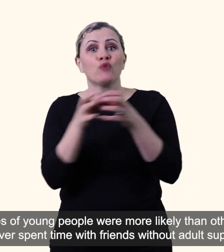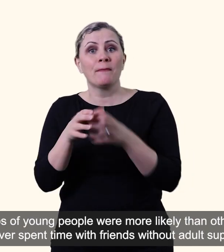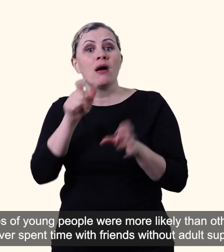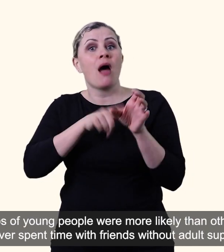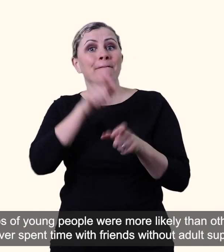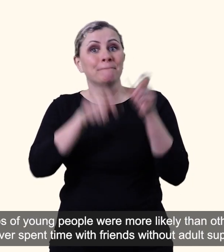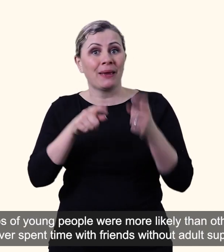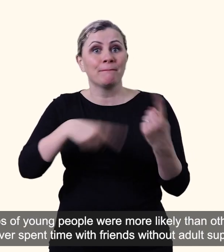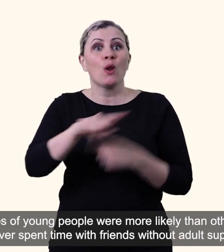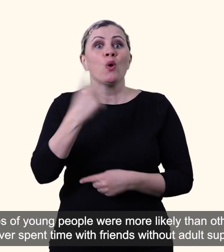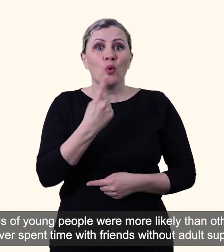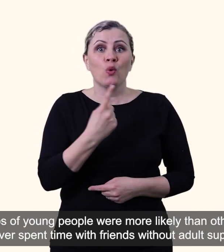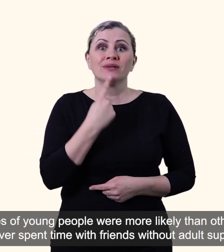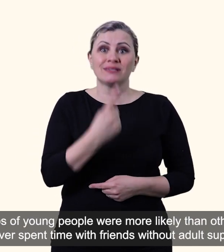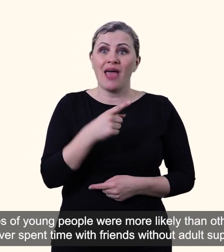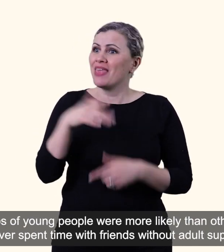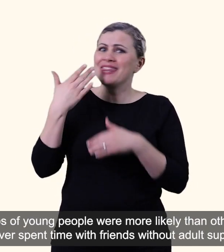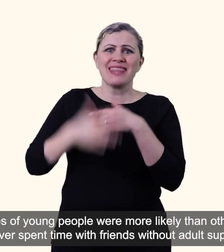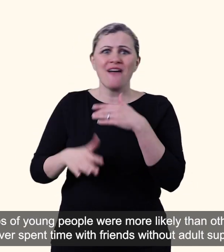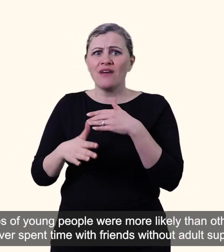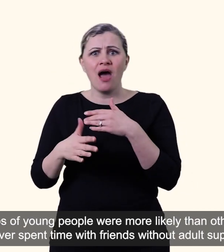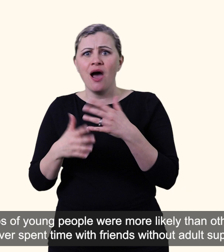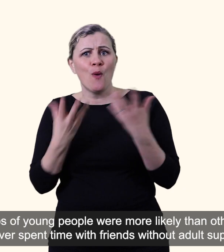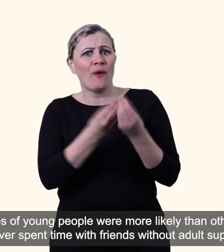Some groups of young people were more likely than others